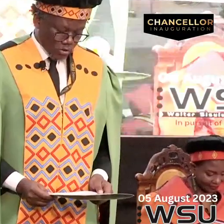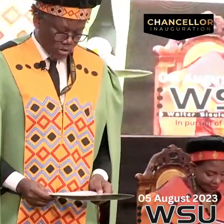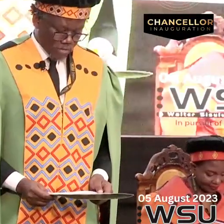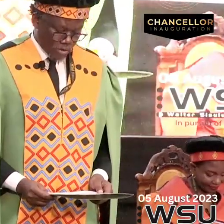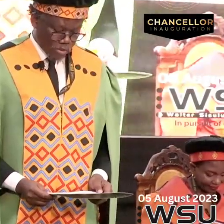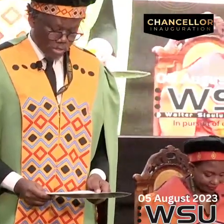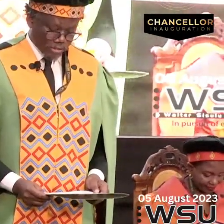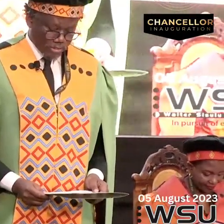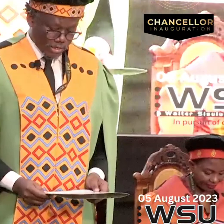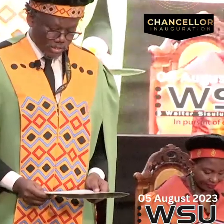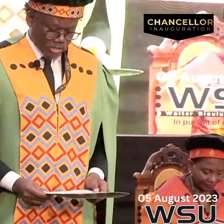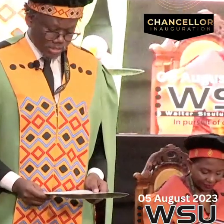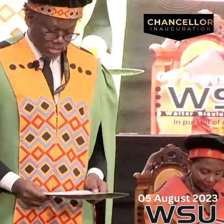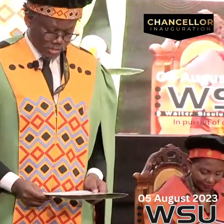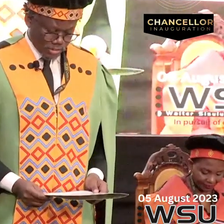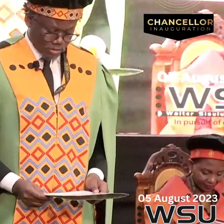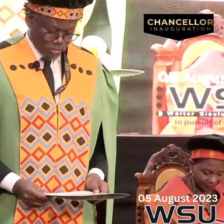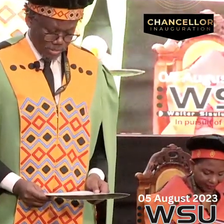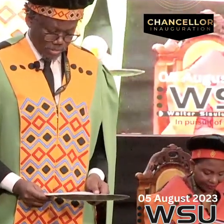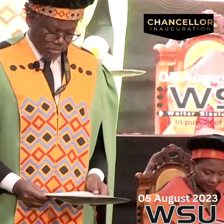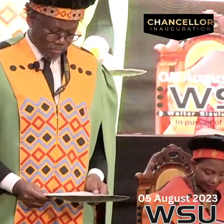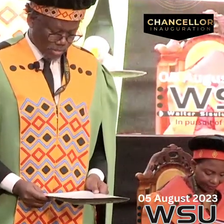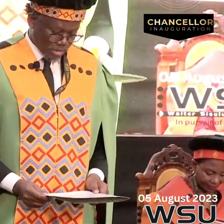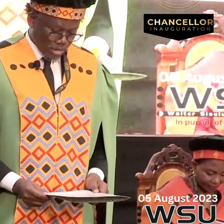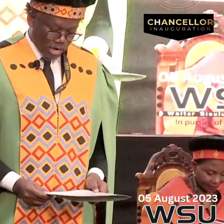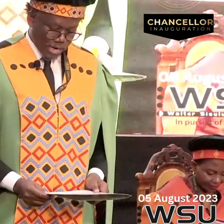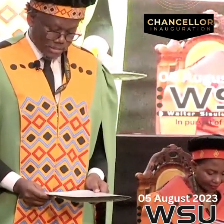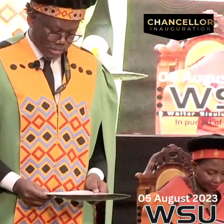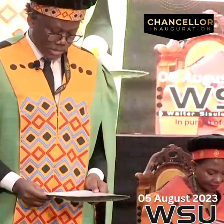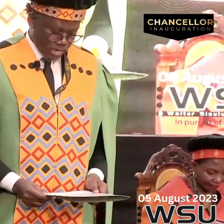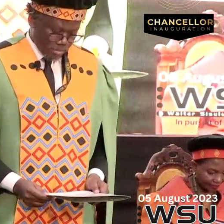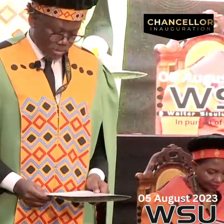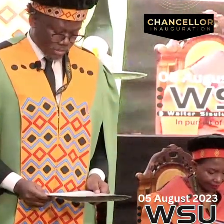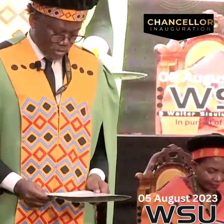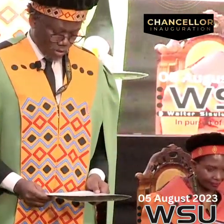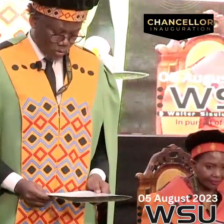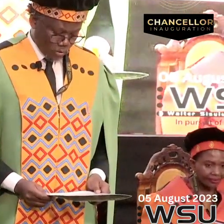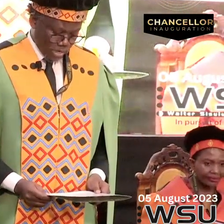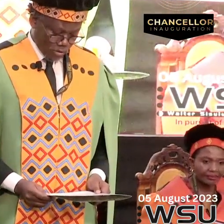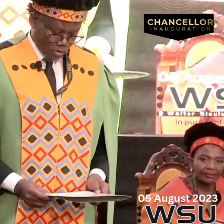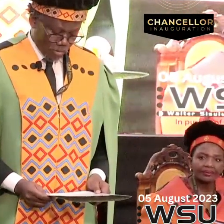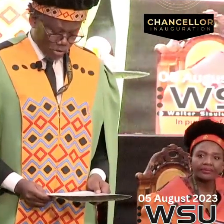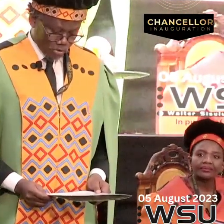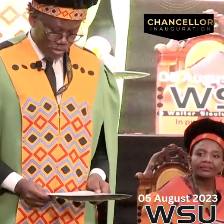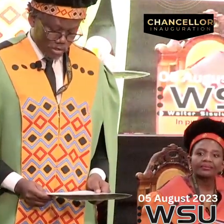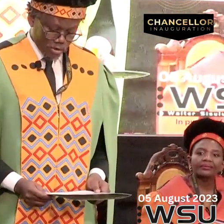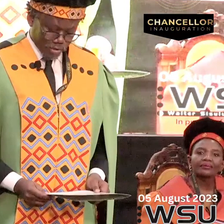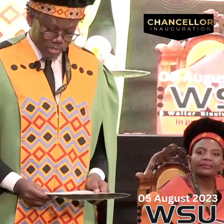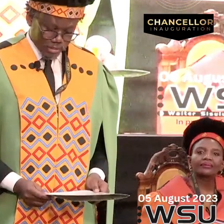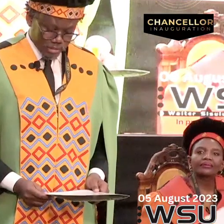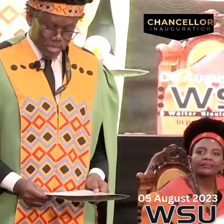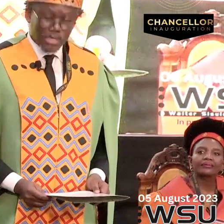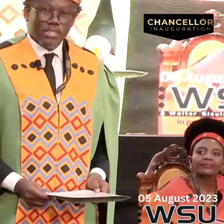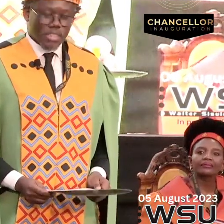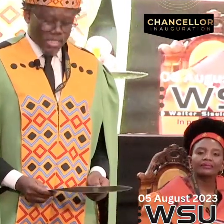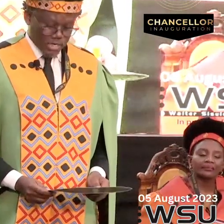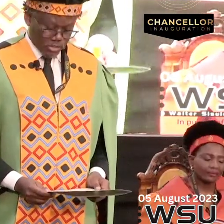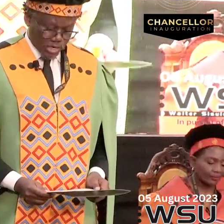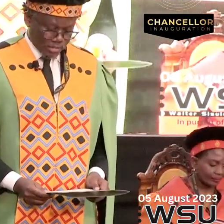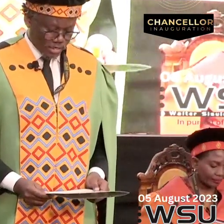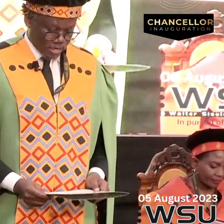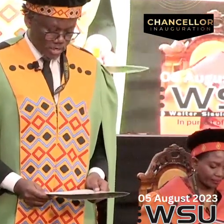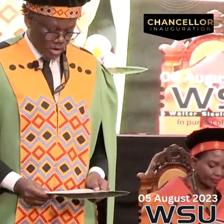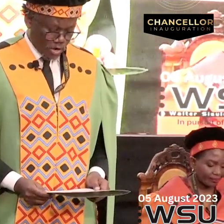By virtue of the authority entrusted to me, I declare Ms. Nonkululeko Gobodo inaugurated as the